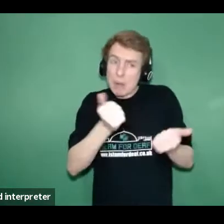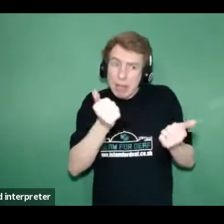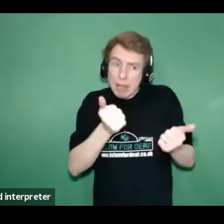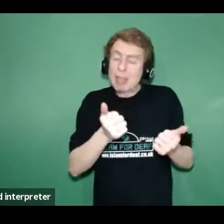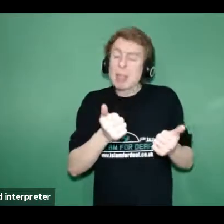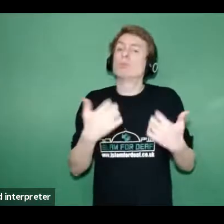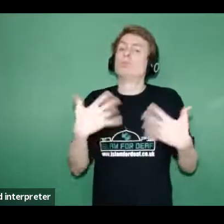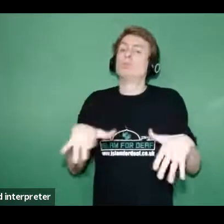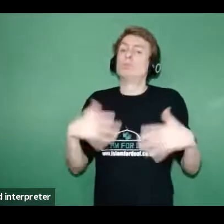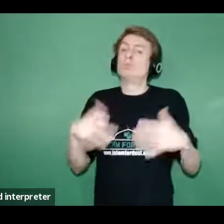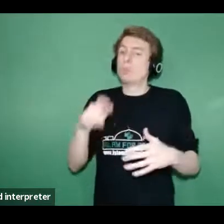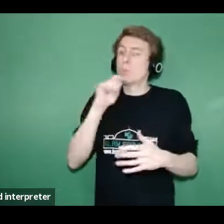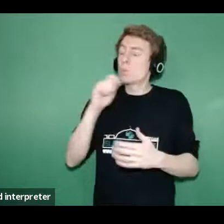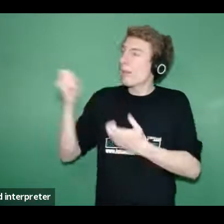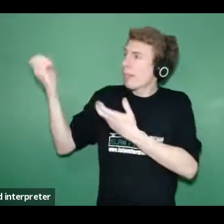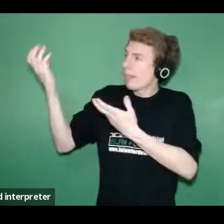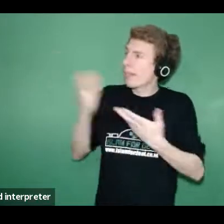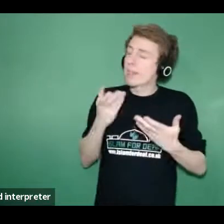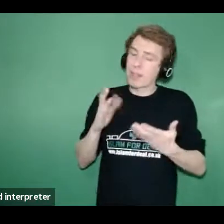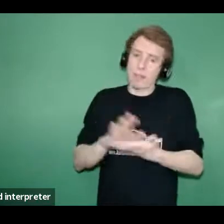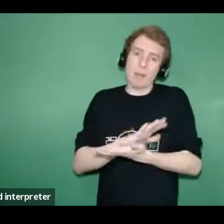their creator.